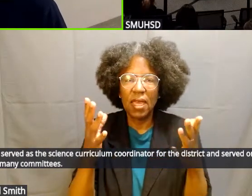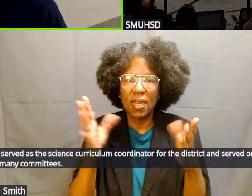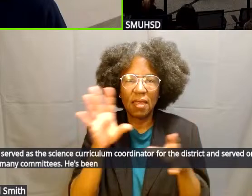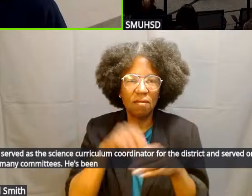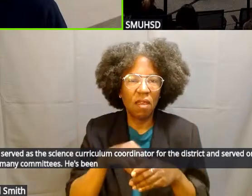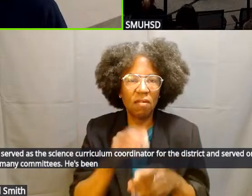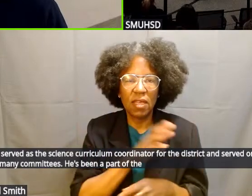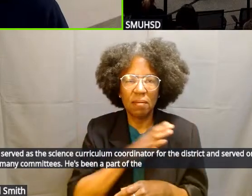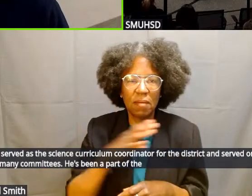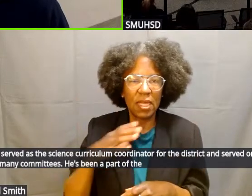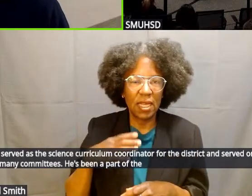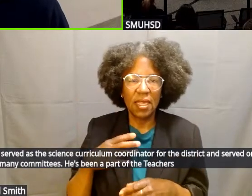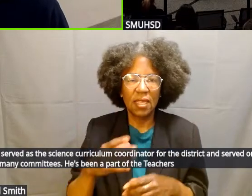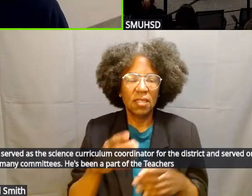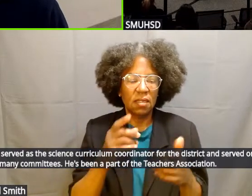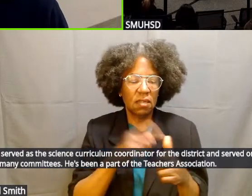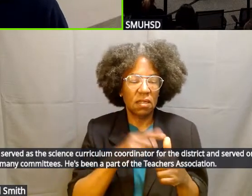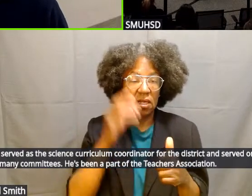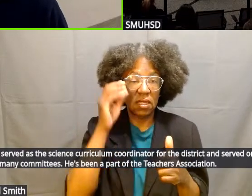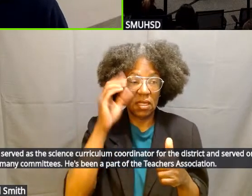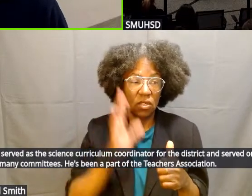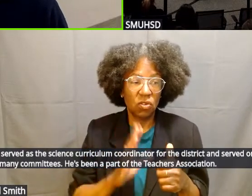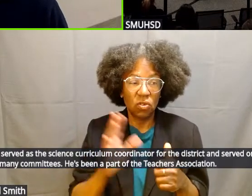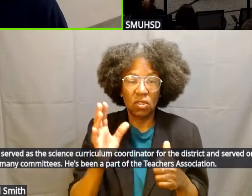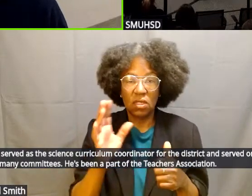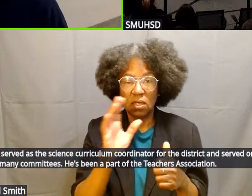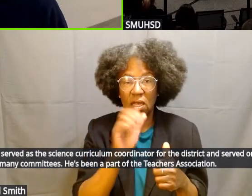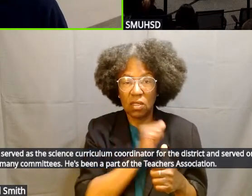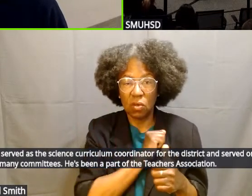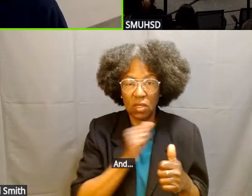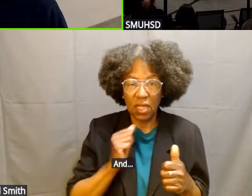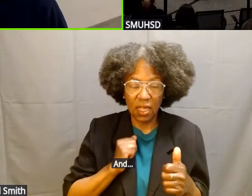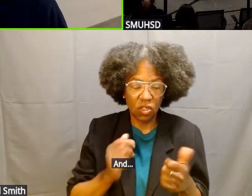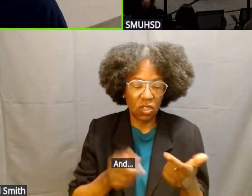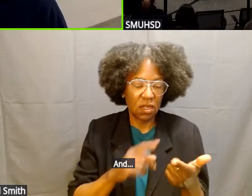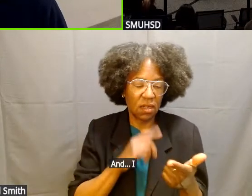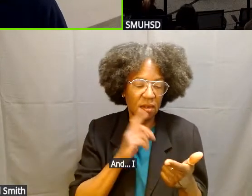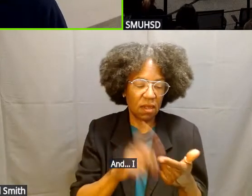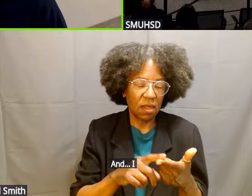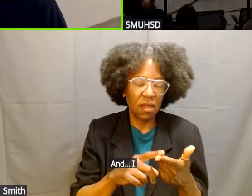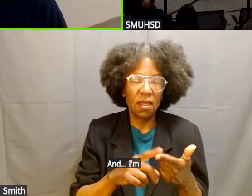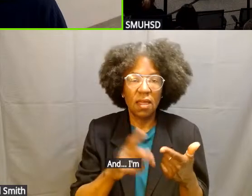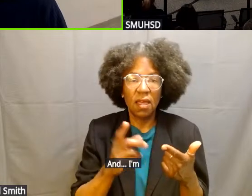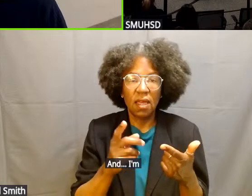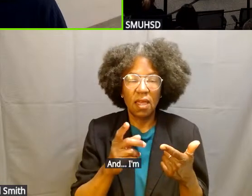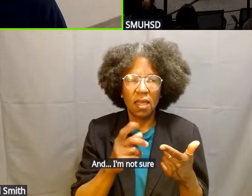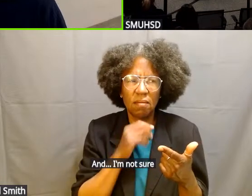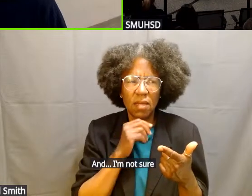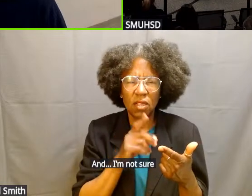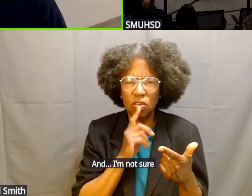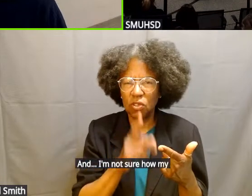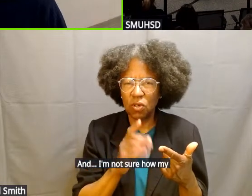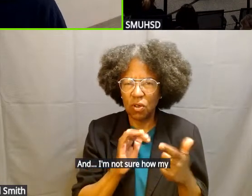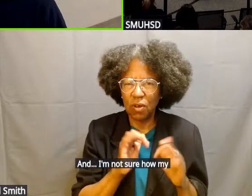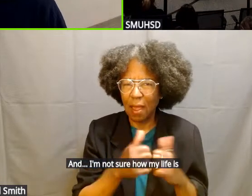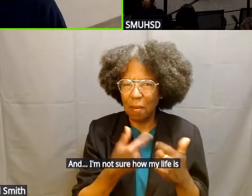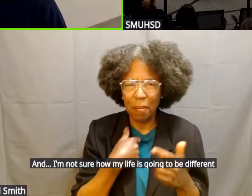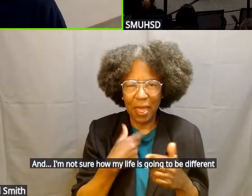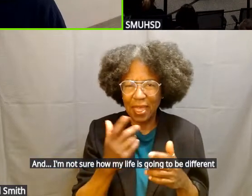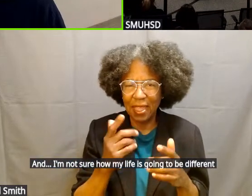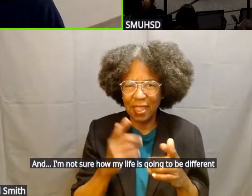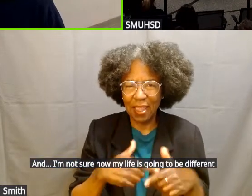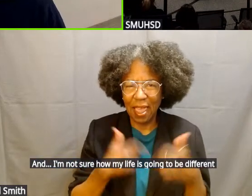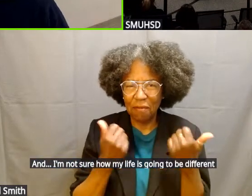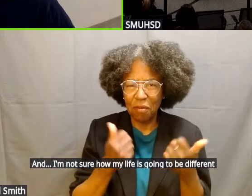Teachers Association, and I'm not sure how my life is going to be different after